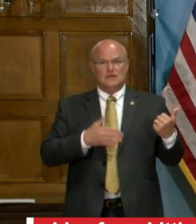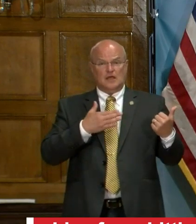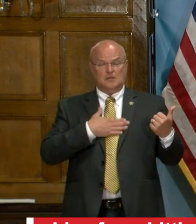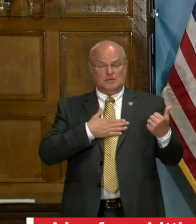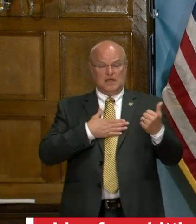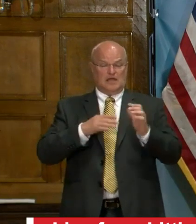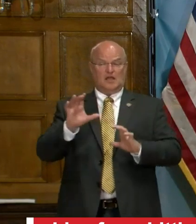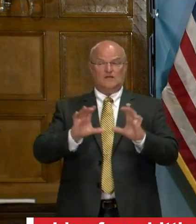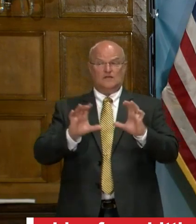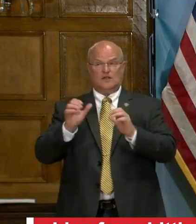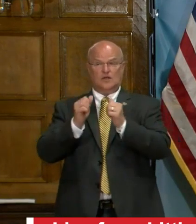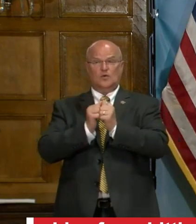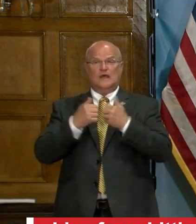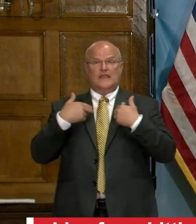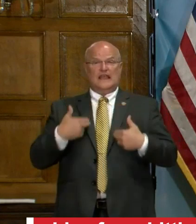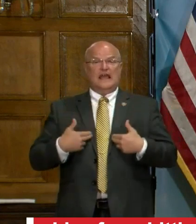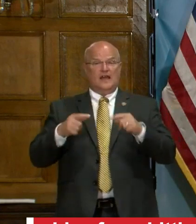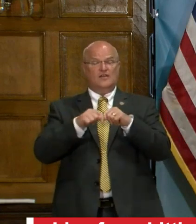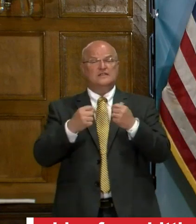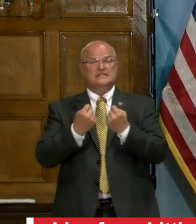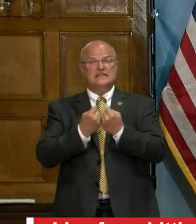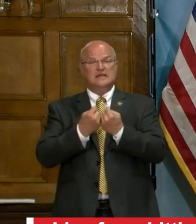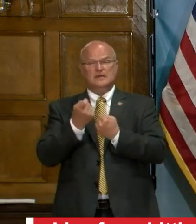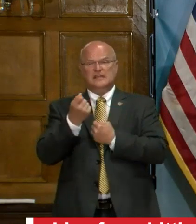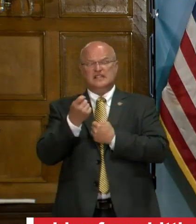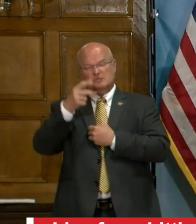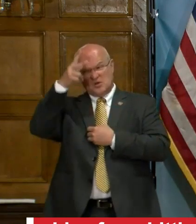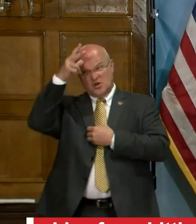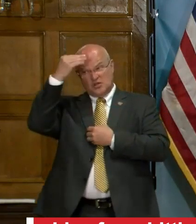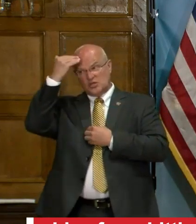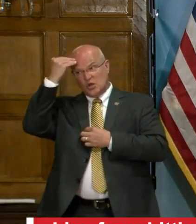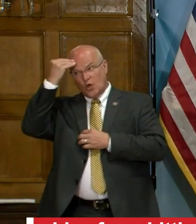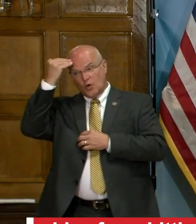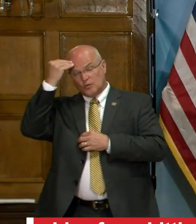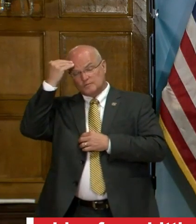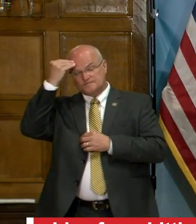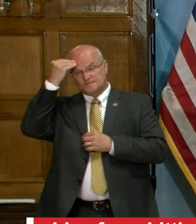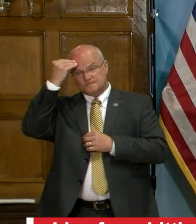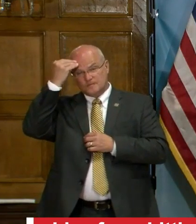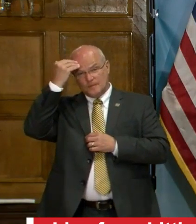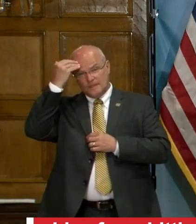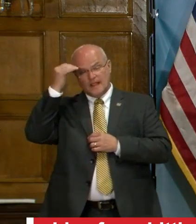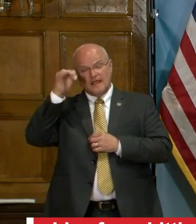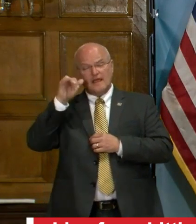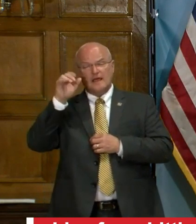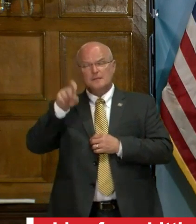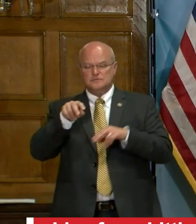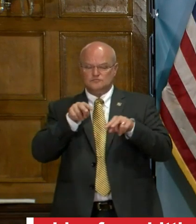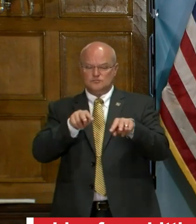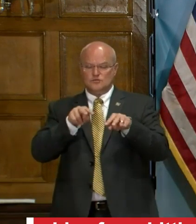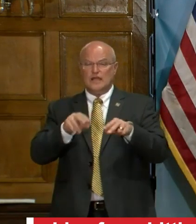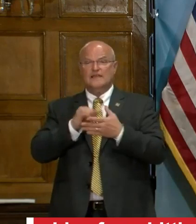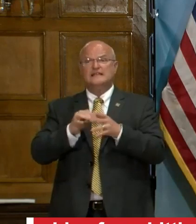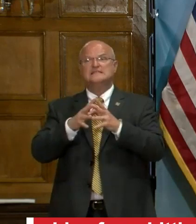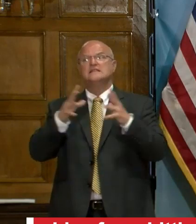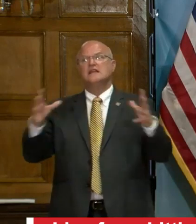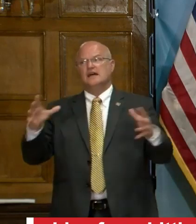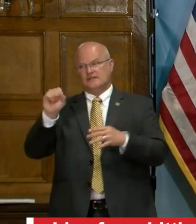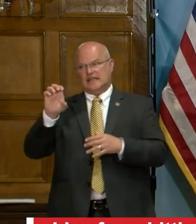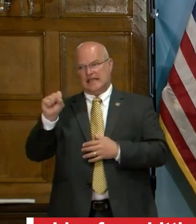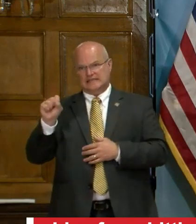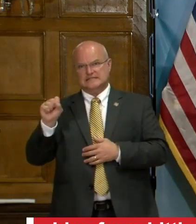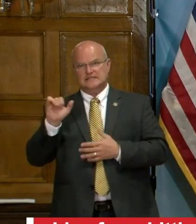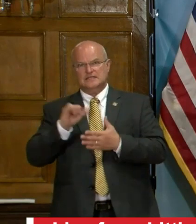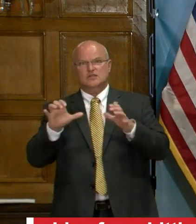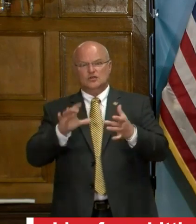My conversation with the health team, it's a little bit early to know. They've got to look into it, and that's a lot of cases, by